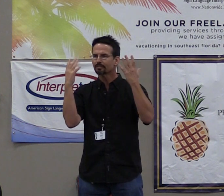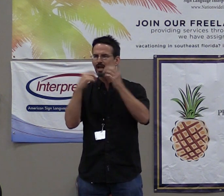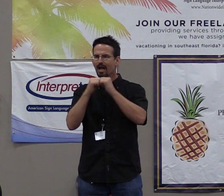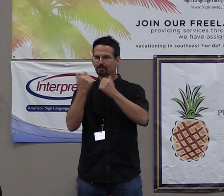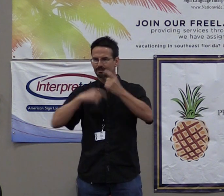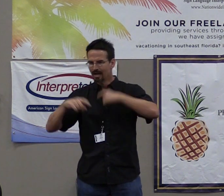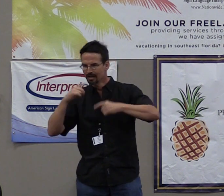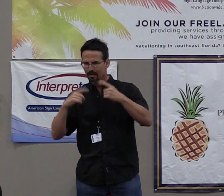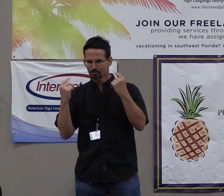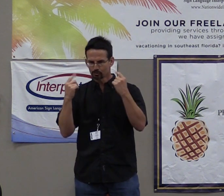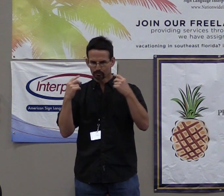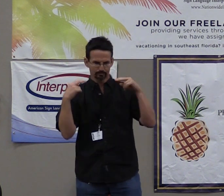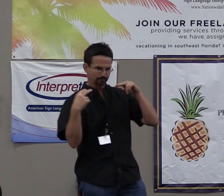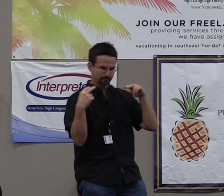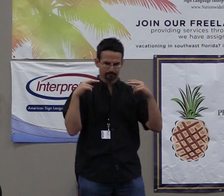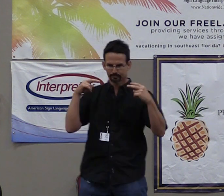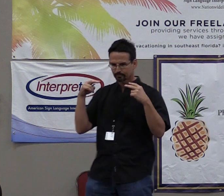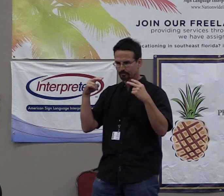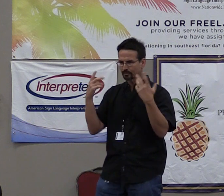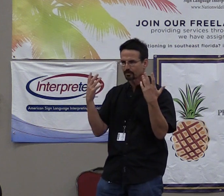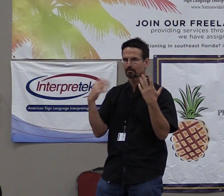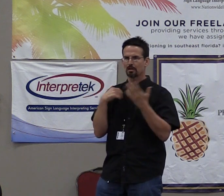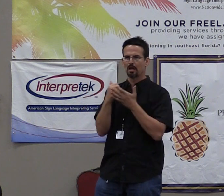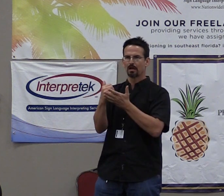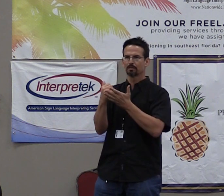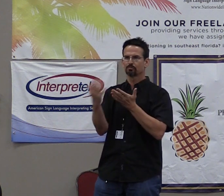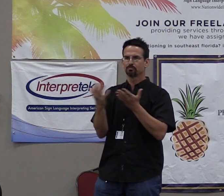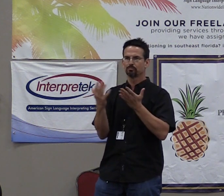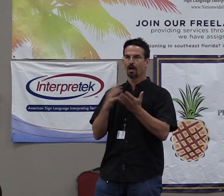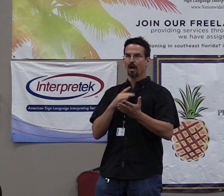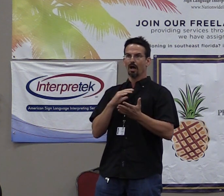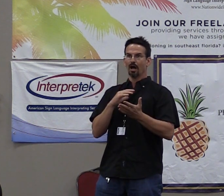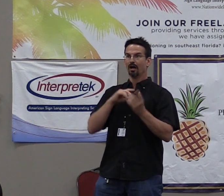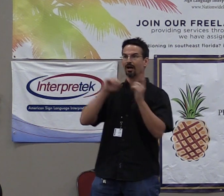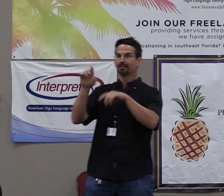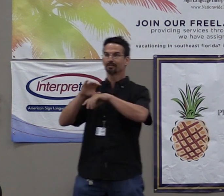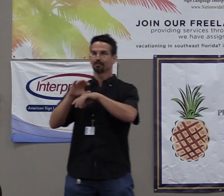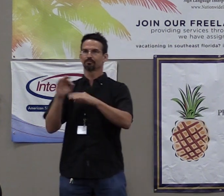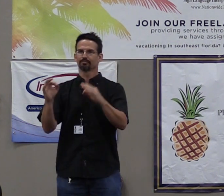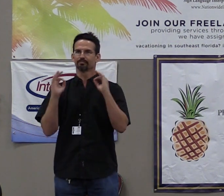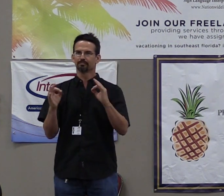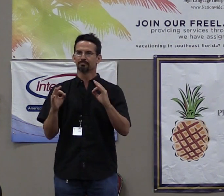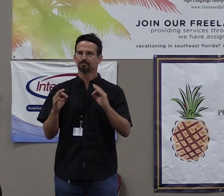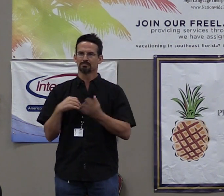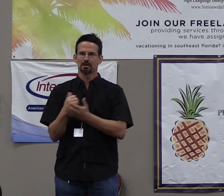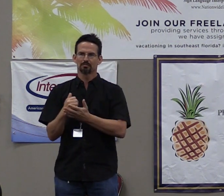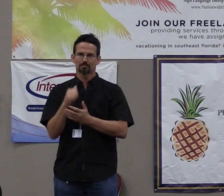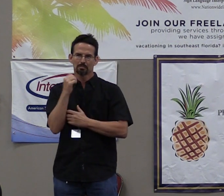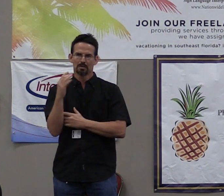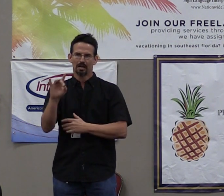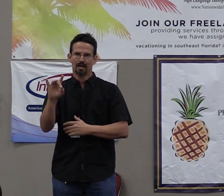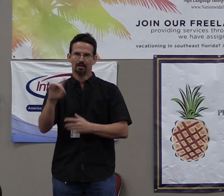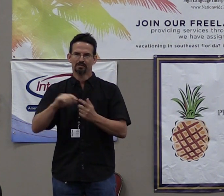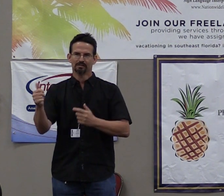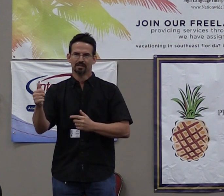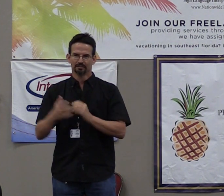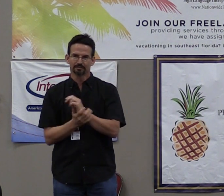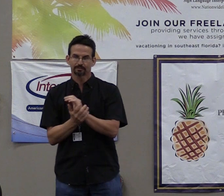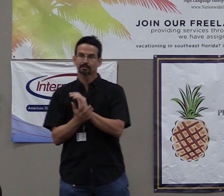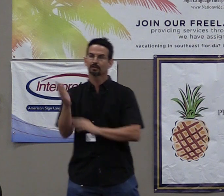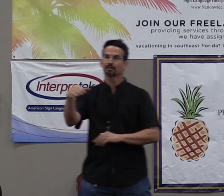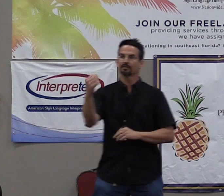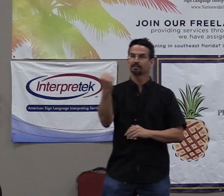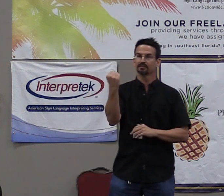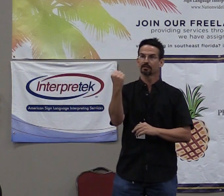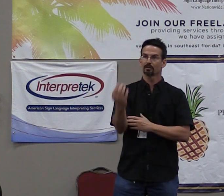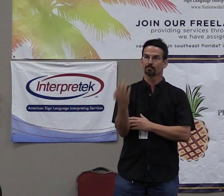different ideas with signs and placement, and we'll figure out some stuff so when you are in a church environment,